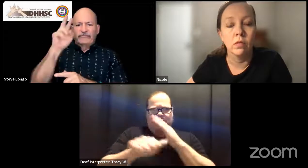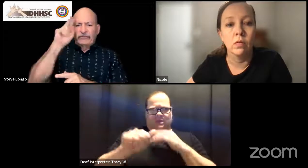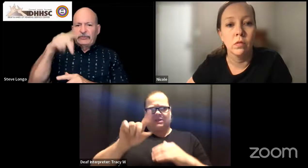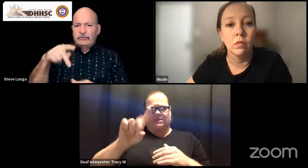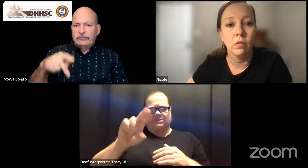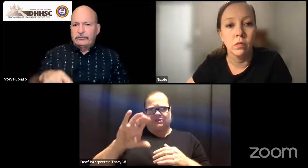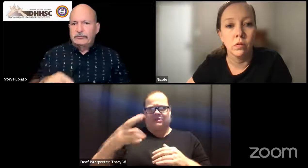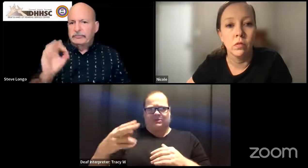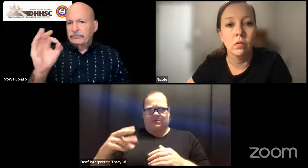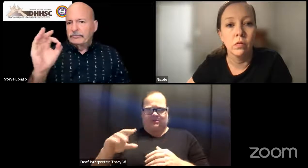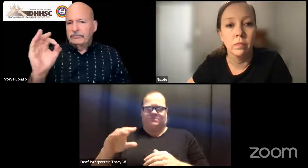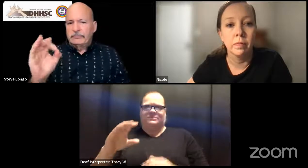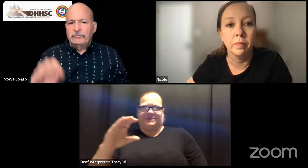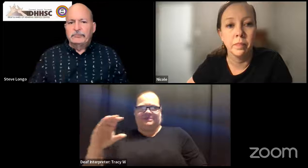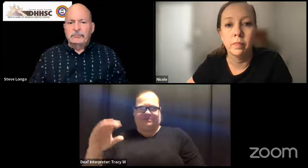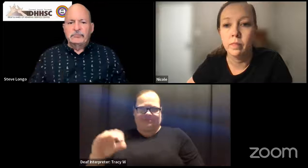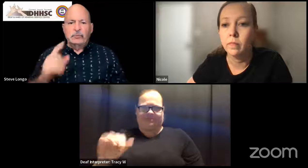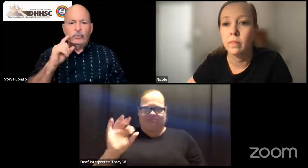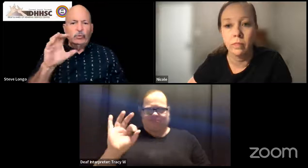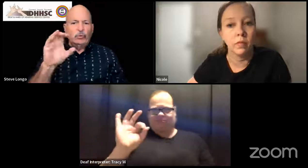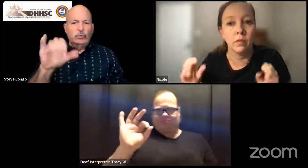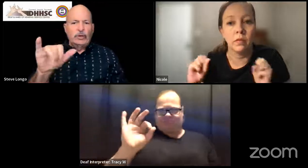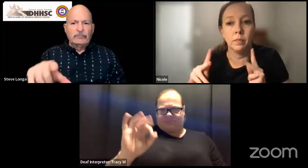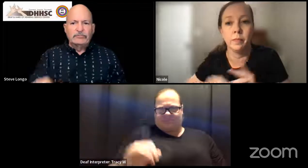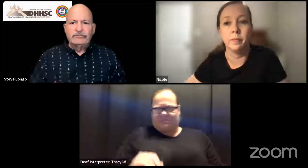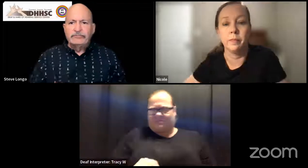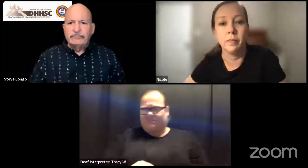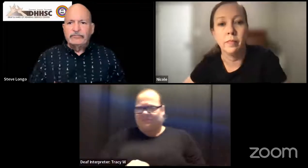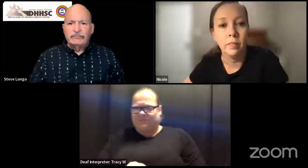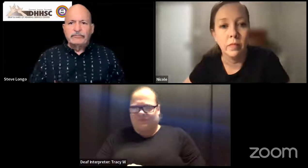or responsibility of the vice president role.